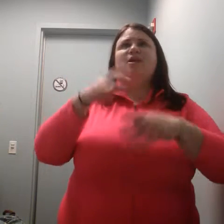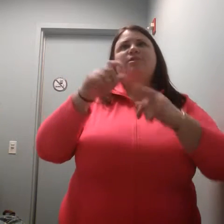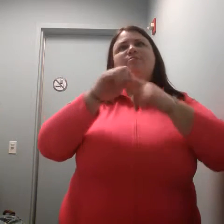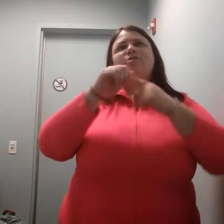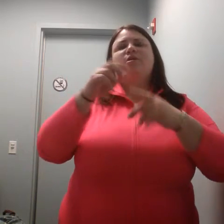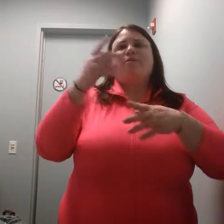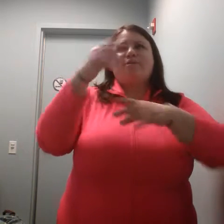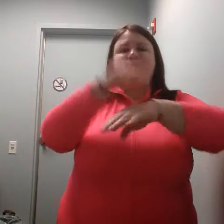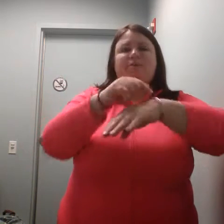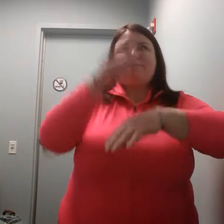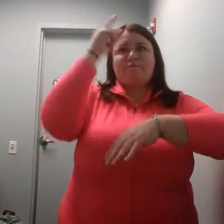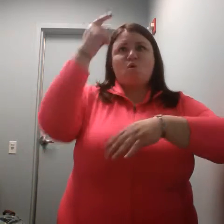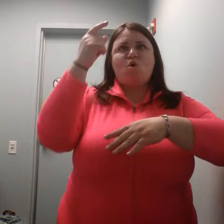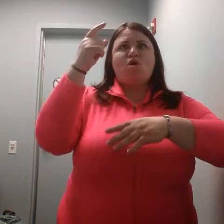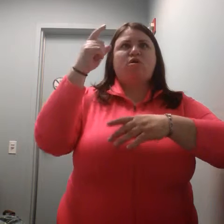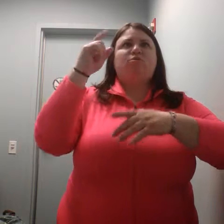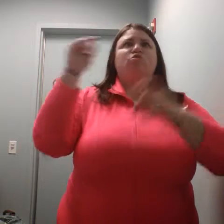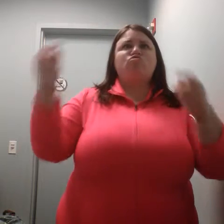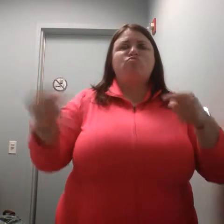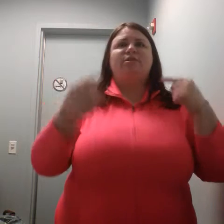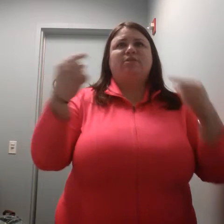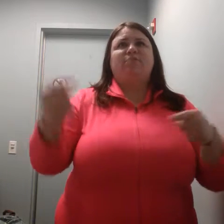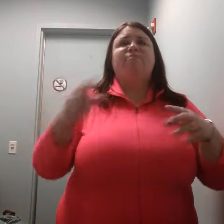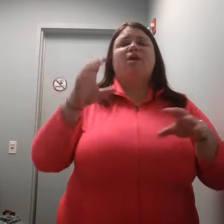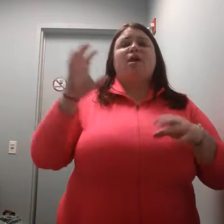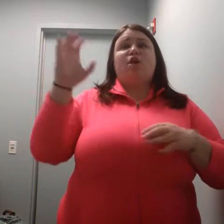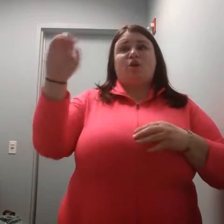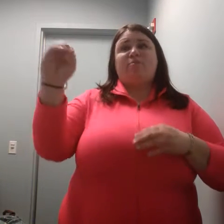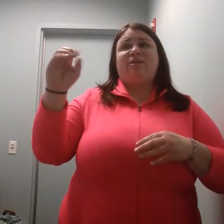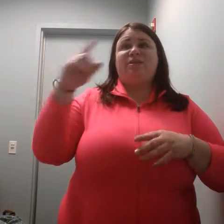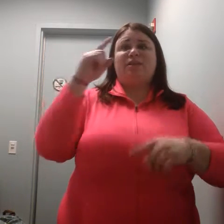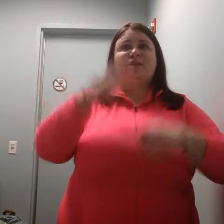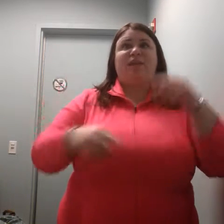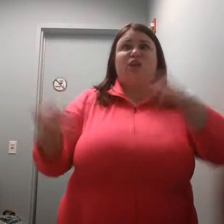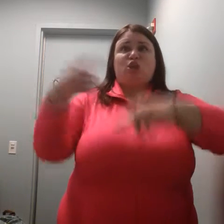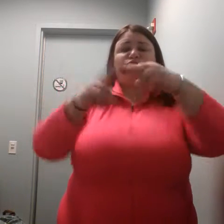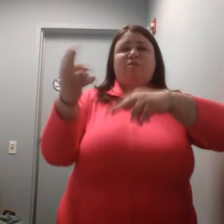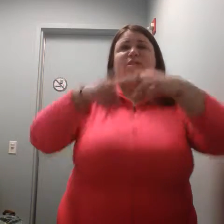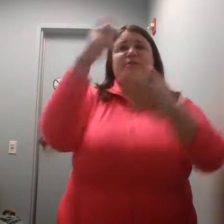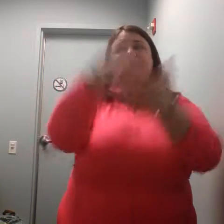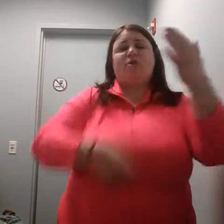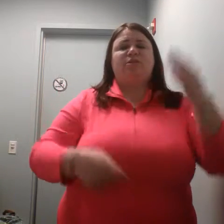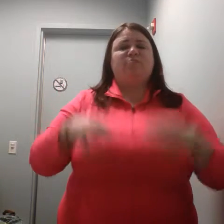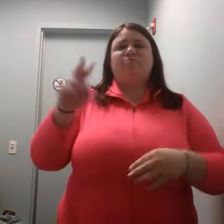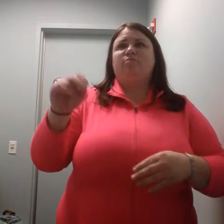people desperately needed. Companies can't jack up the price to gouge people. No.